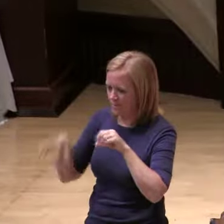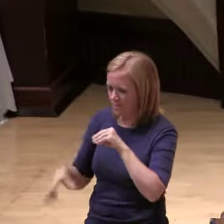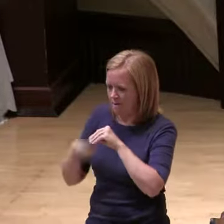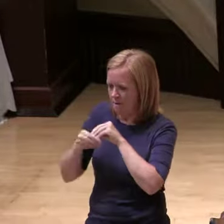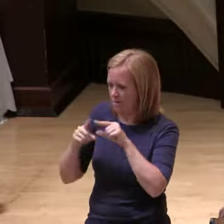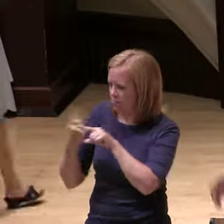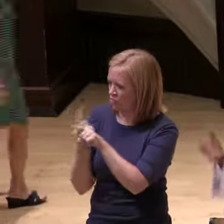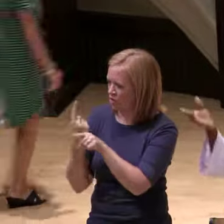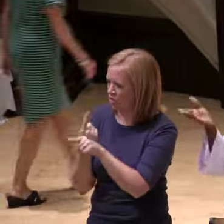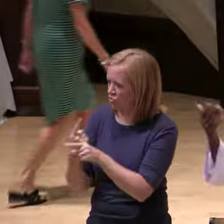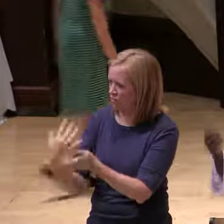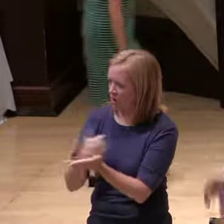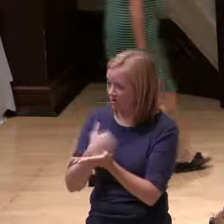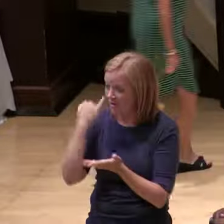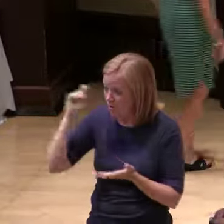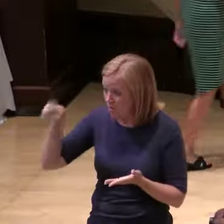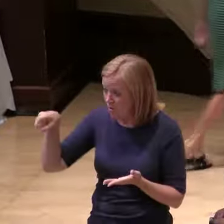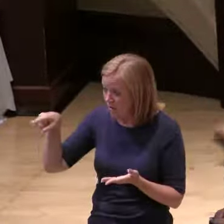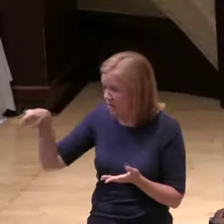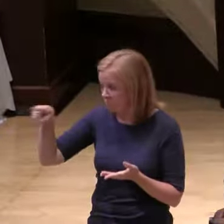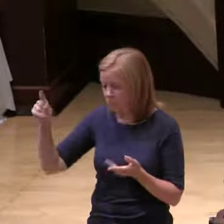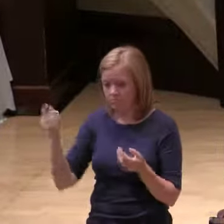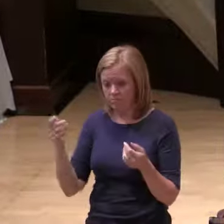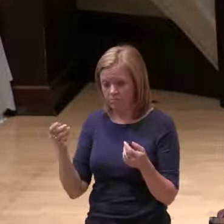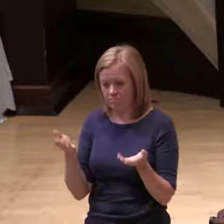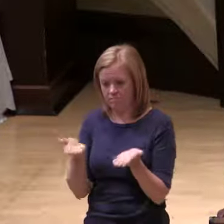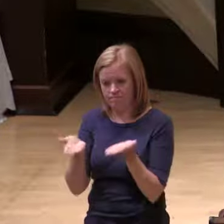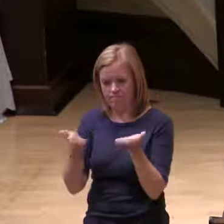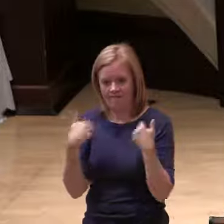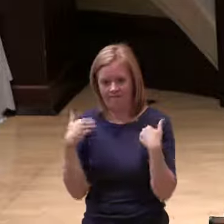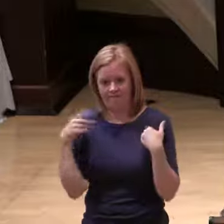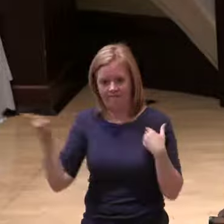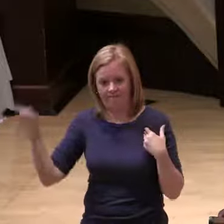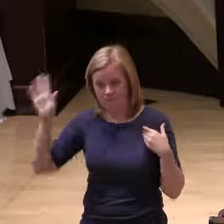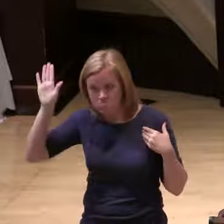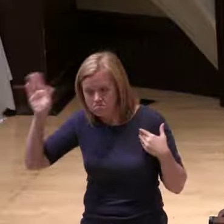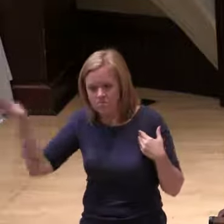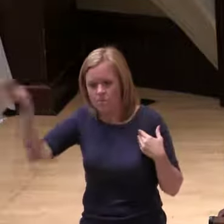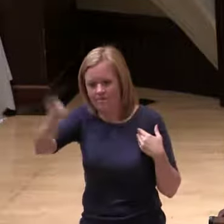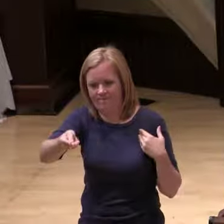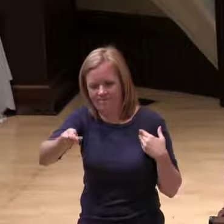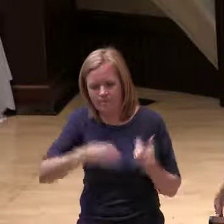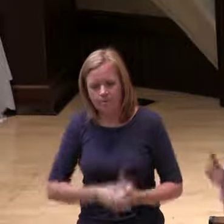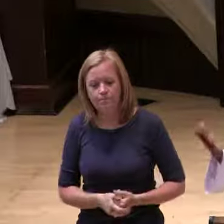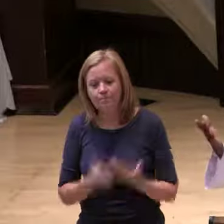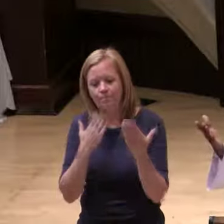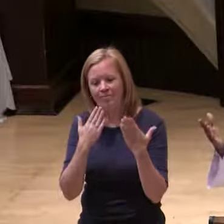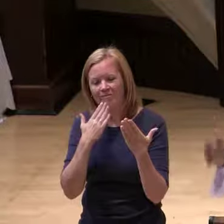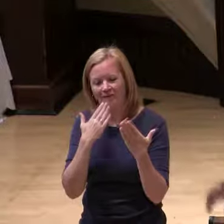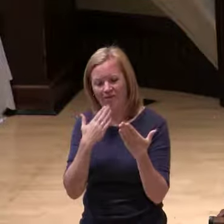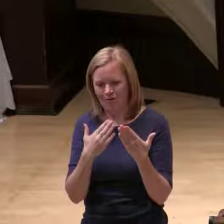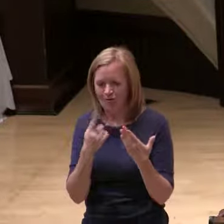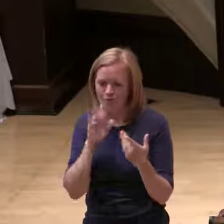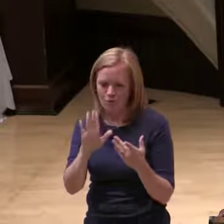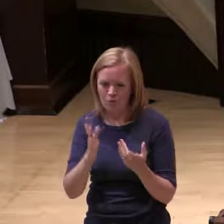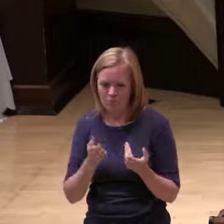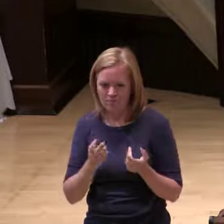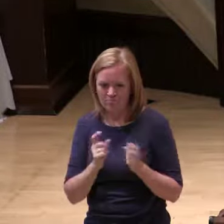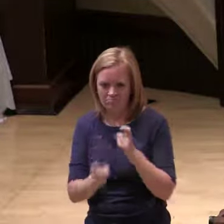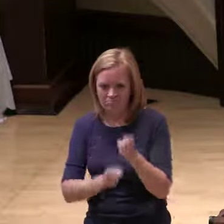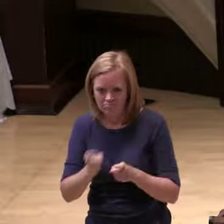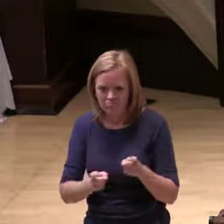to the regular collection. So if you need those, the ushers have them. You just signal them and they'll get those to you. And thank you in advance for your